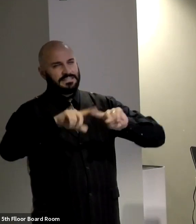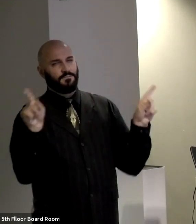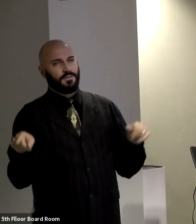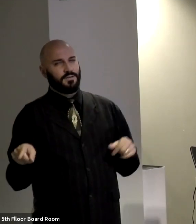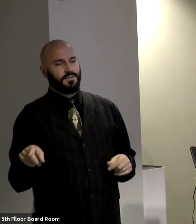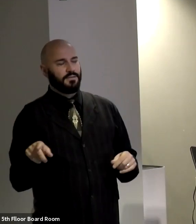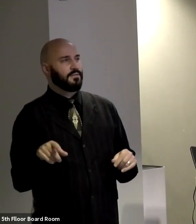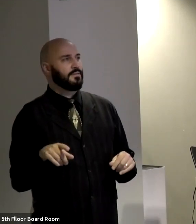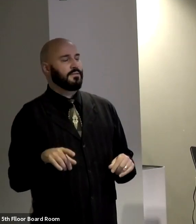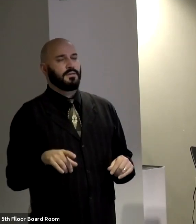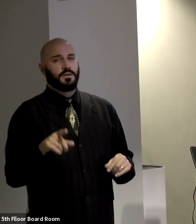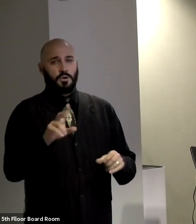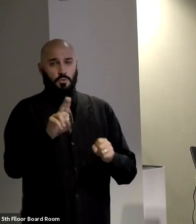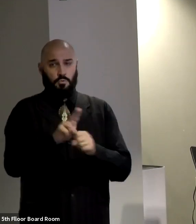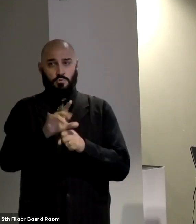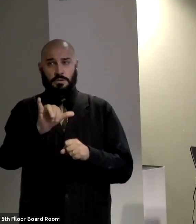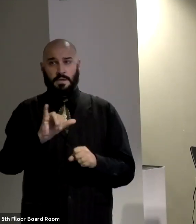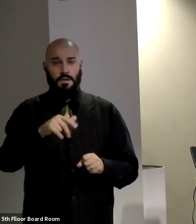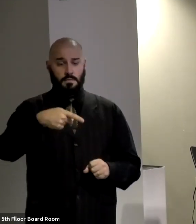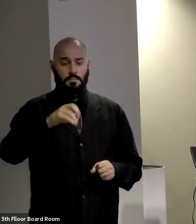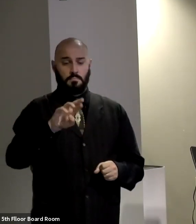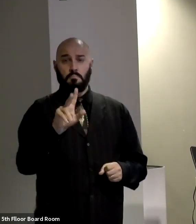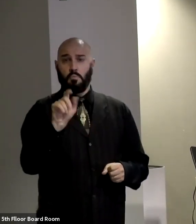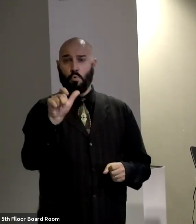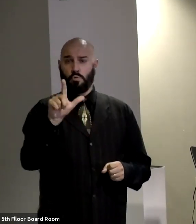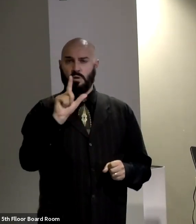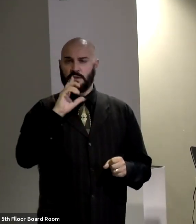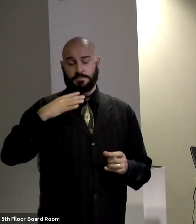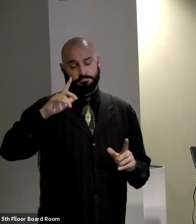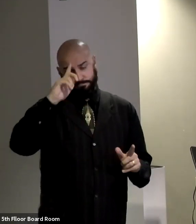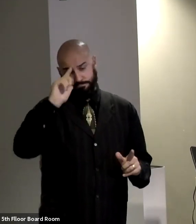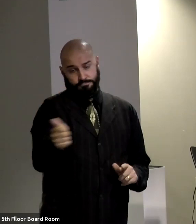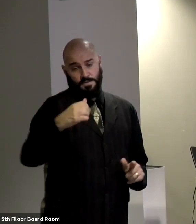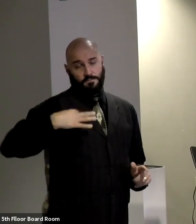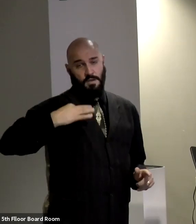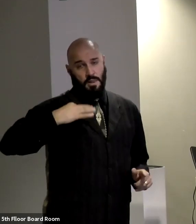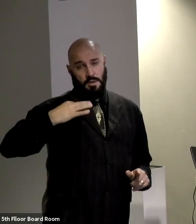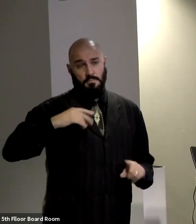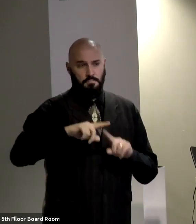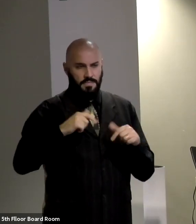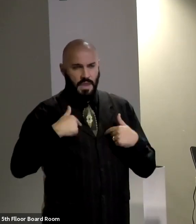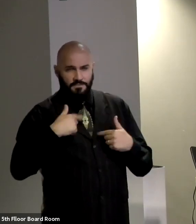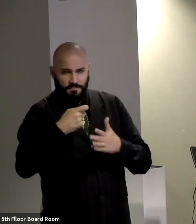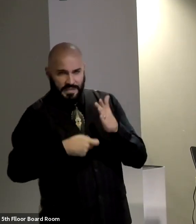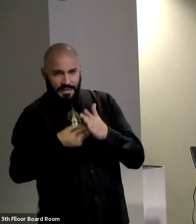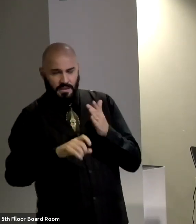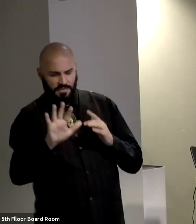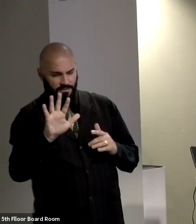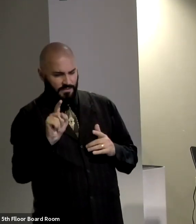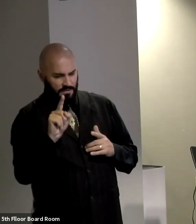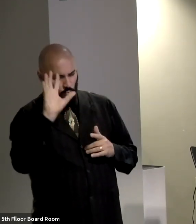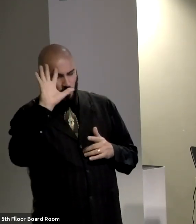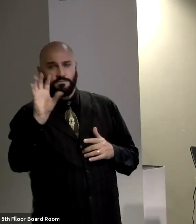the portal is voluntary, there is a fee associated with using the portal in the amount of